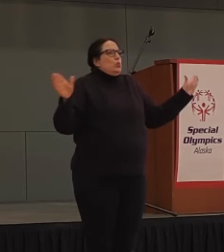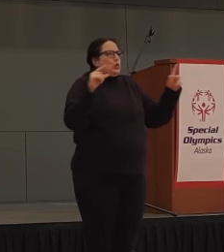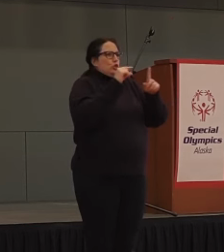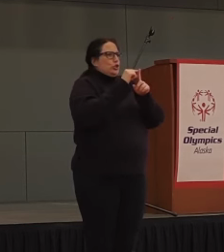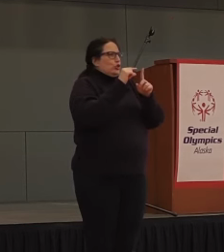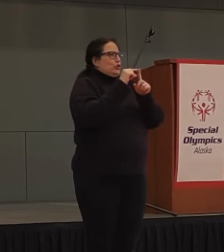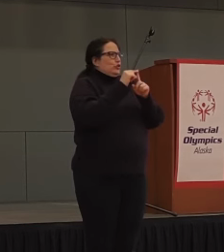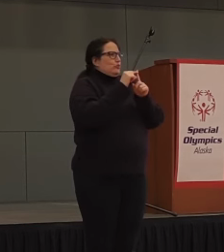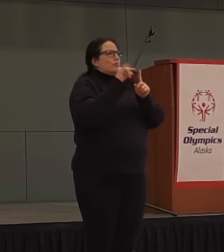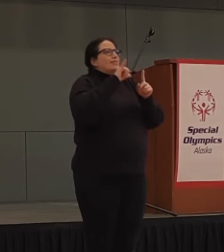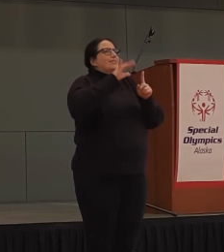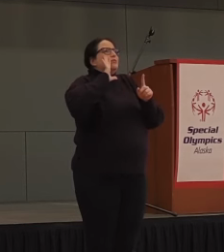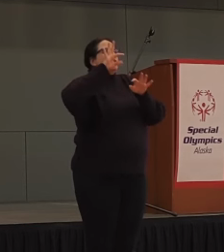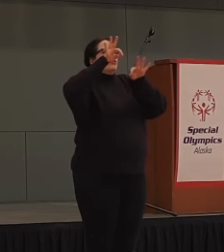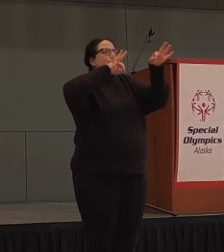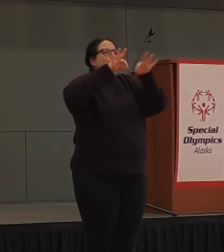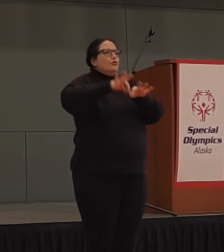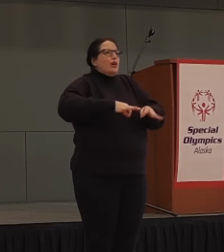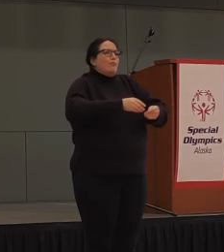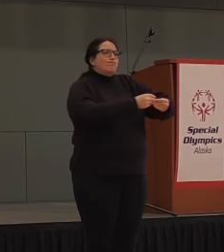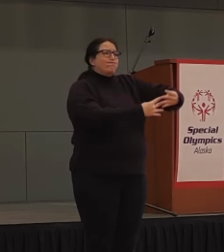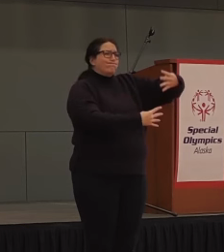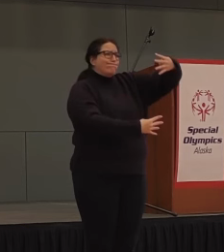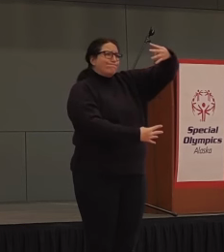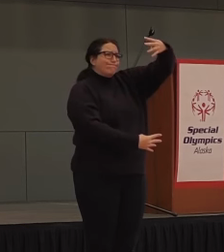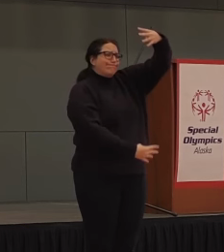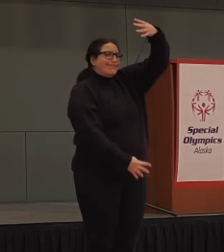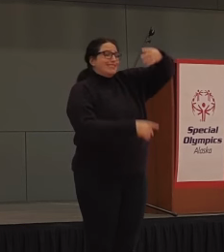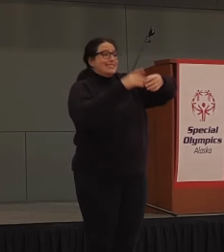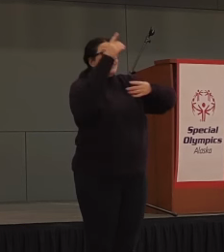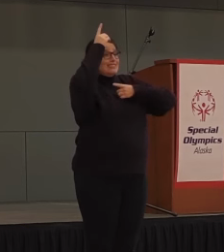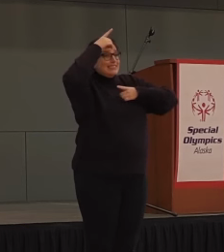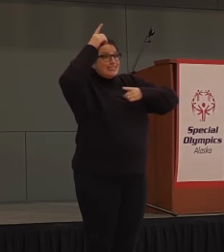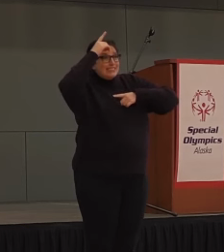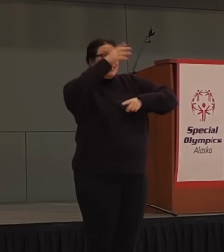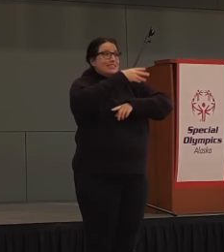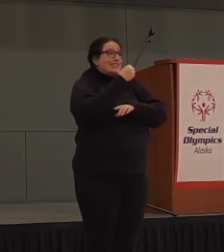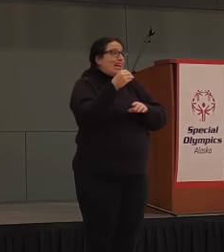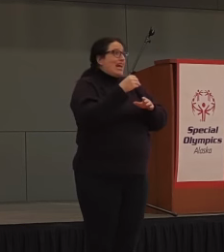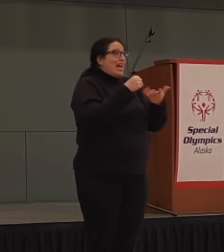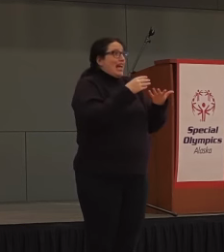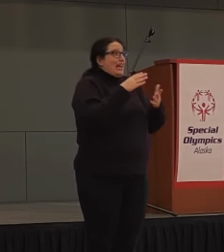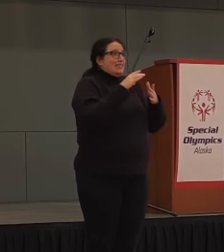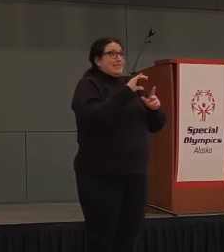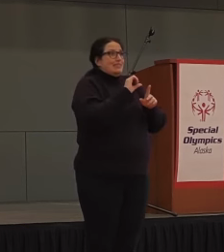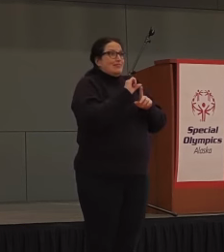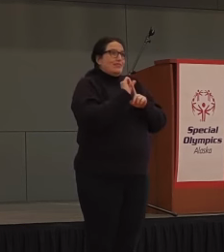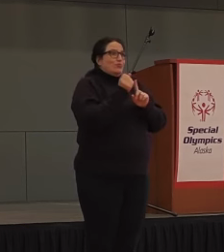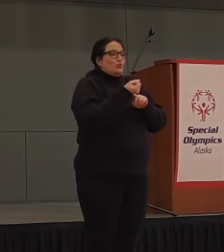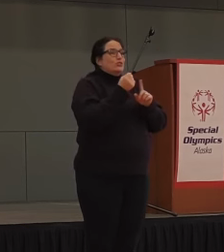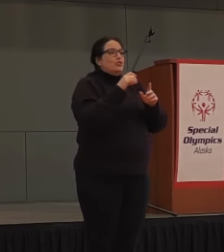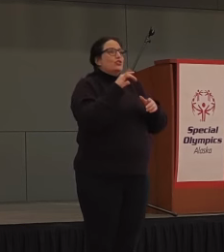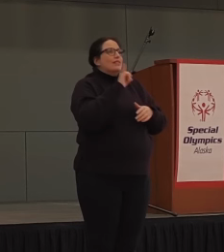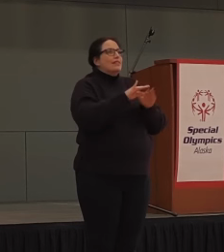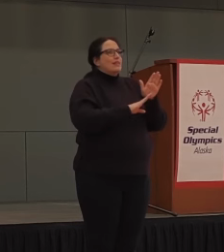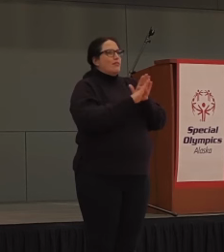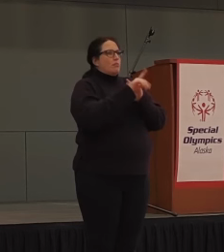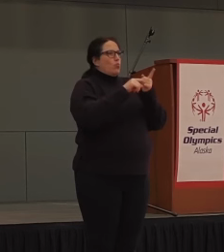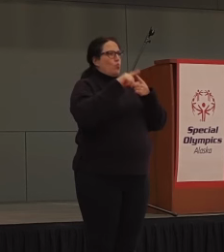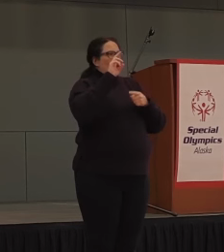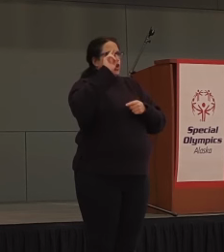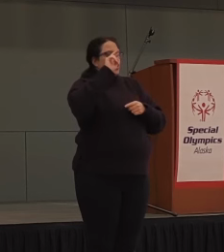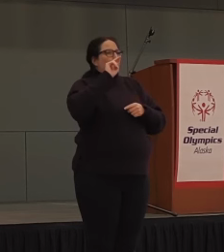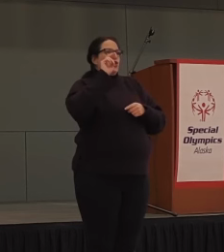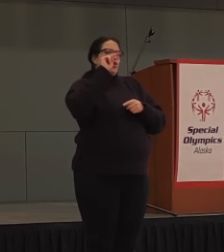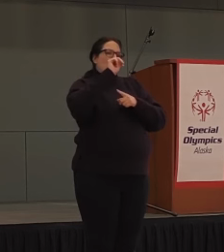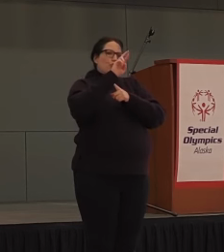variety of diseases and conditions that develop when nerve cells in the brain die or no longer